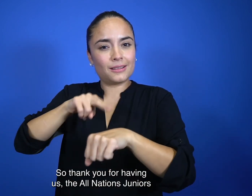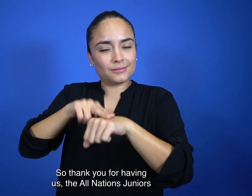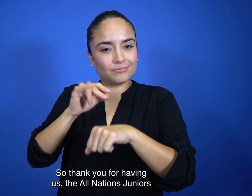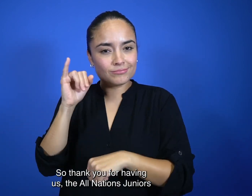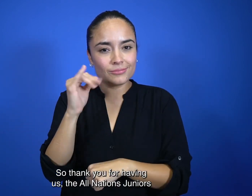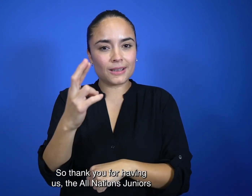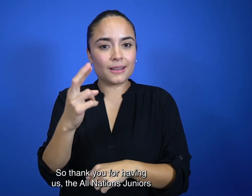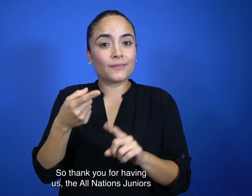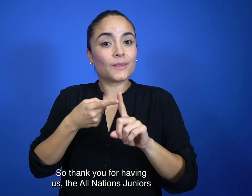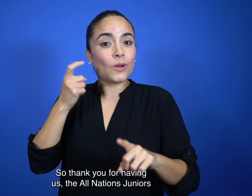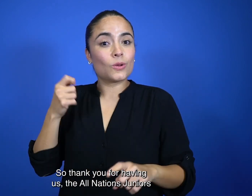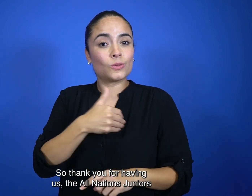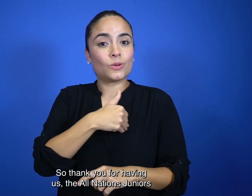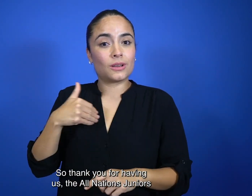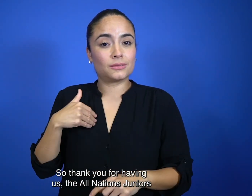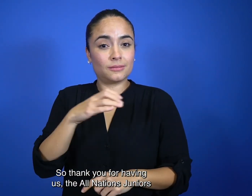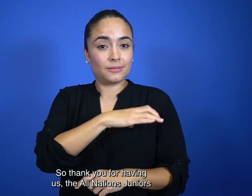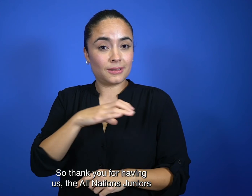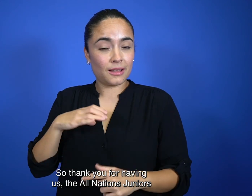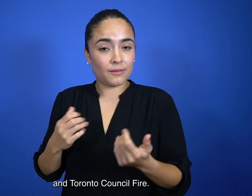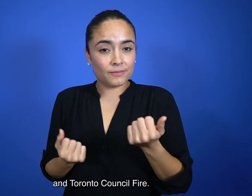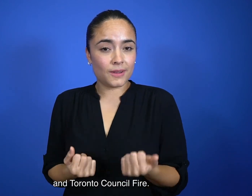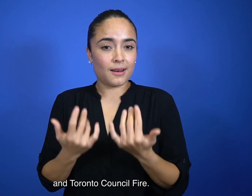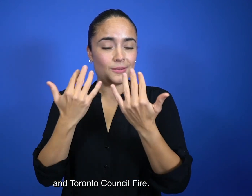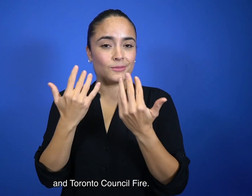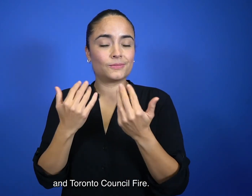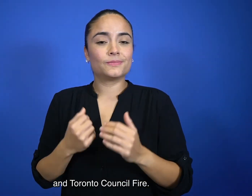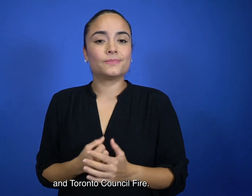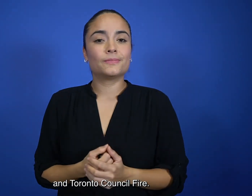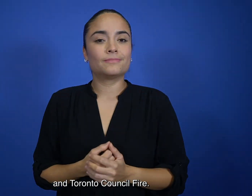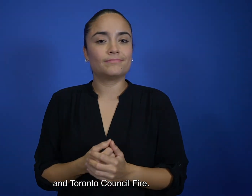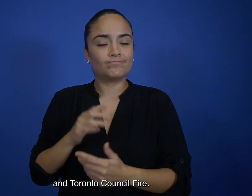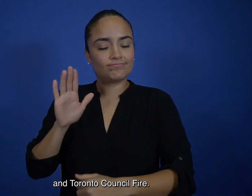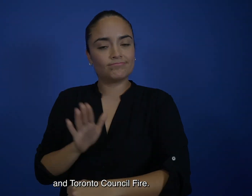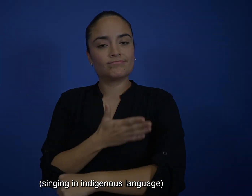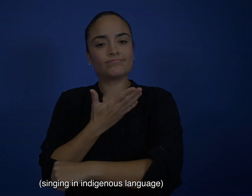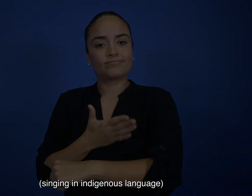thank you for having us out, the All Nation Juniors, the Toronto Council Fire. You